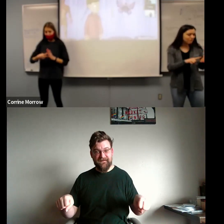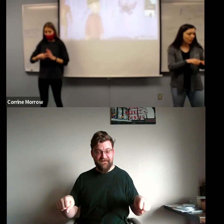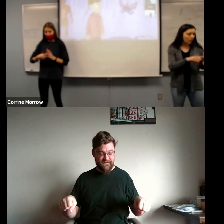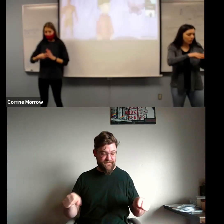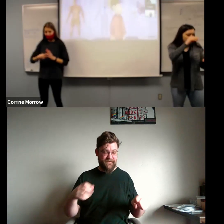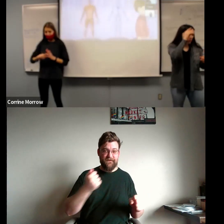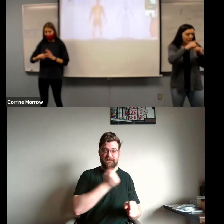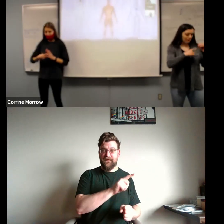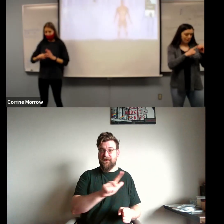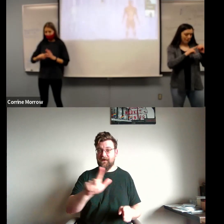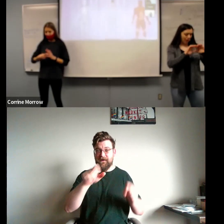going.